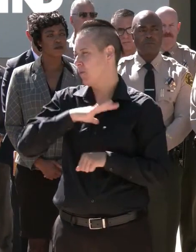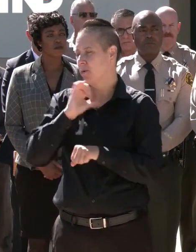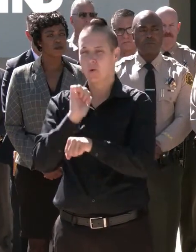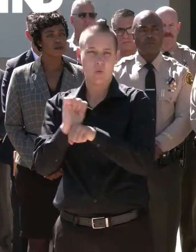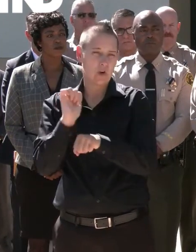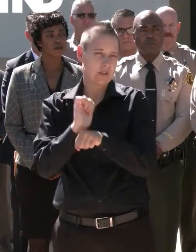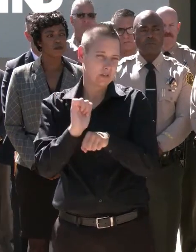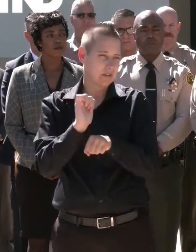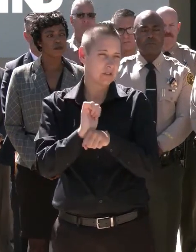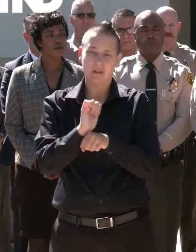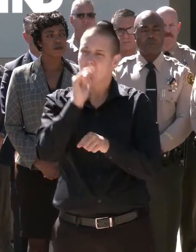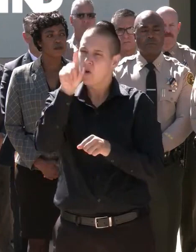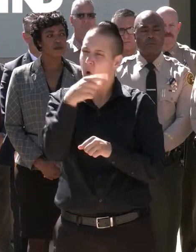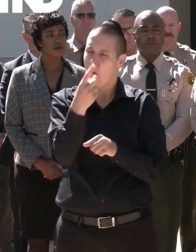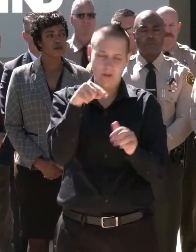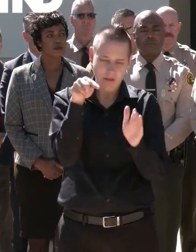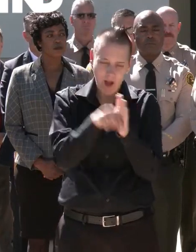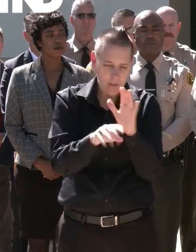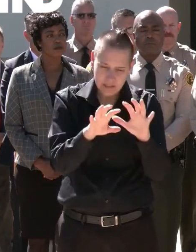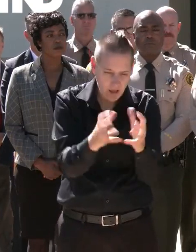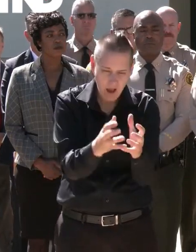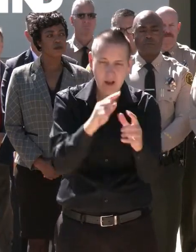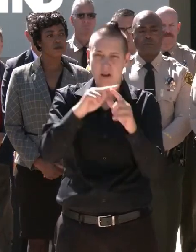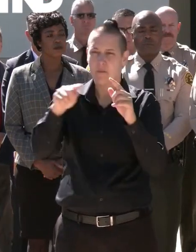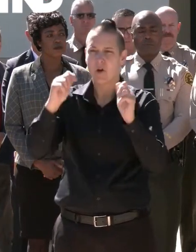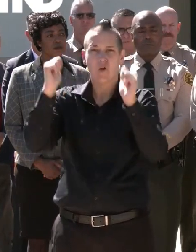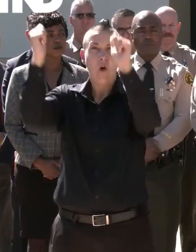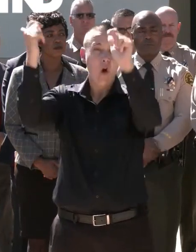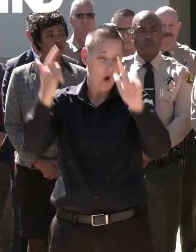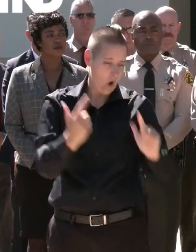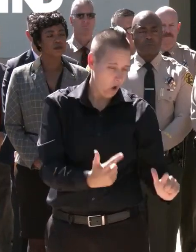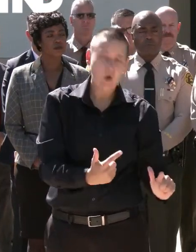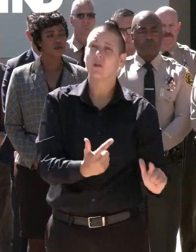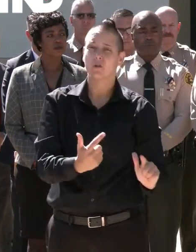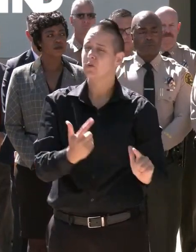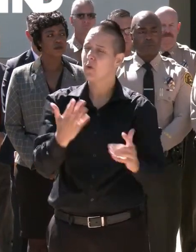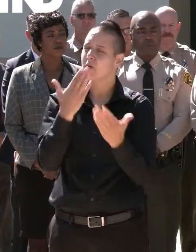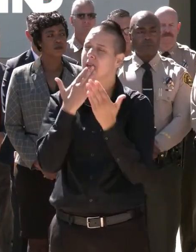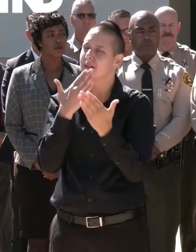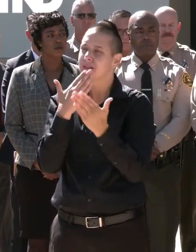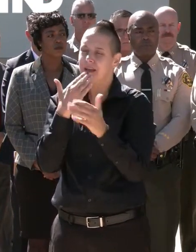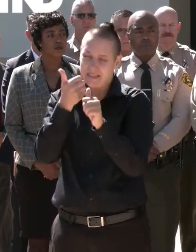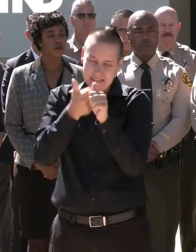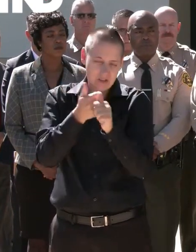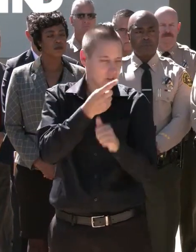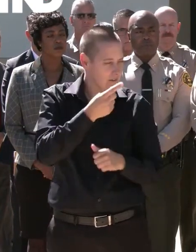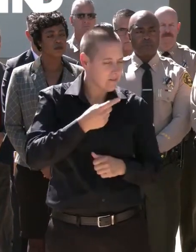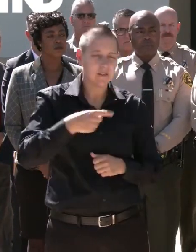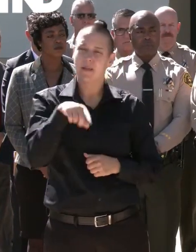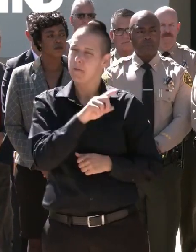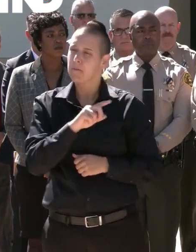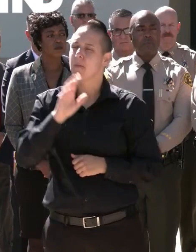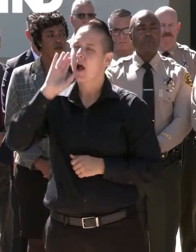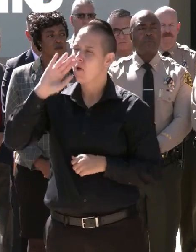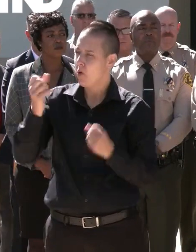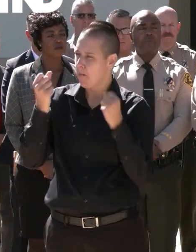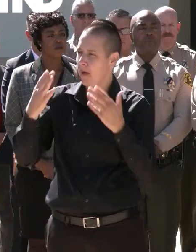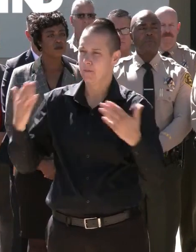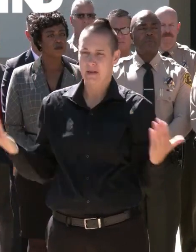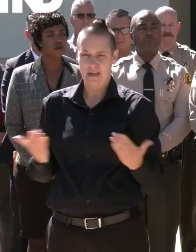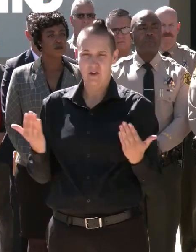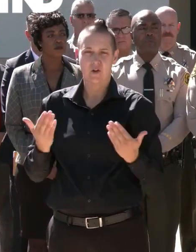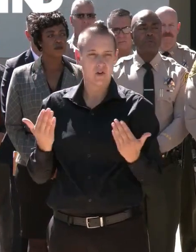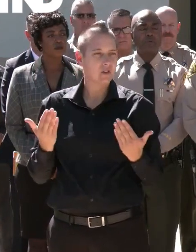working, not only within homicide, but the rank and file. And so I want to personally thank each and every one of them. I know many have been up